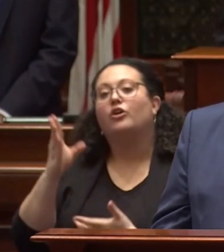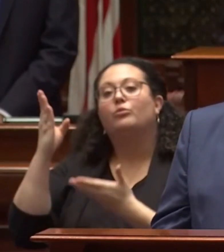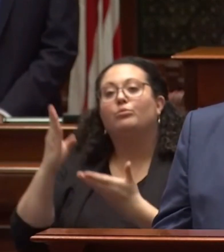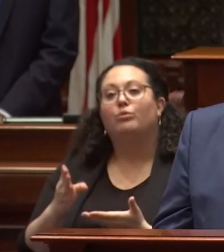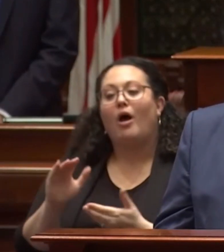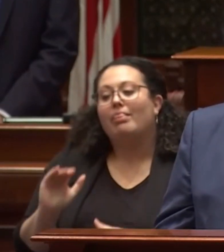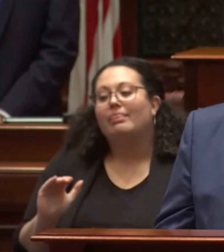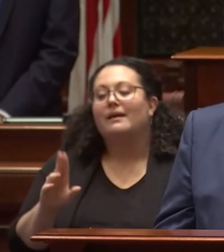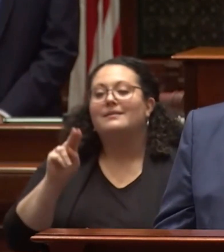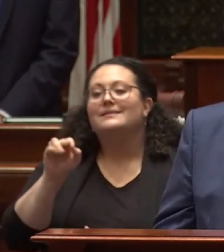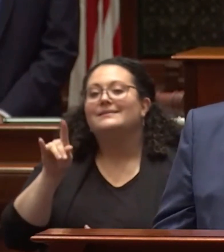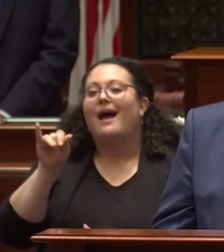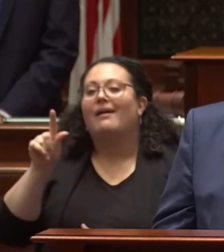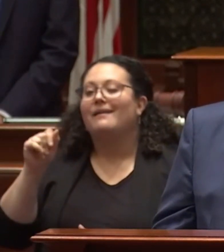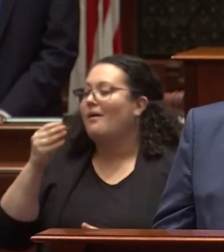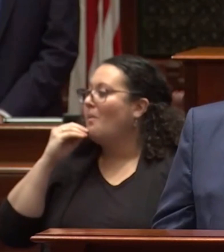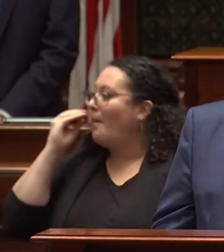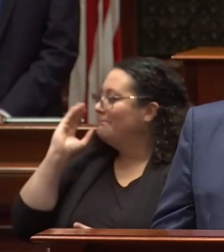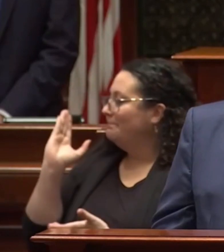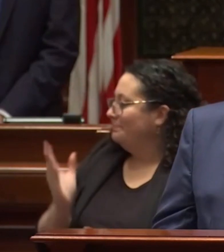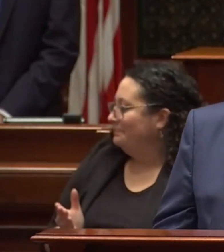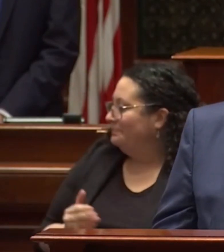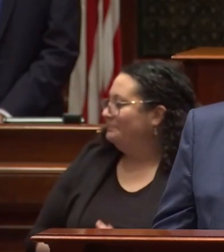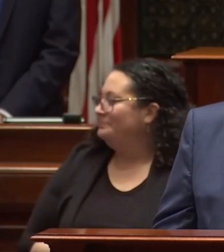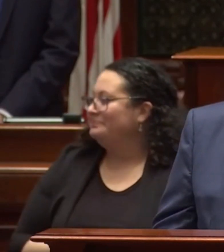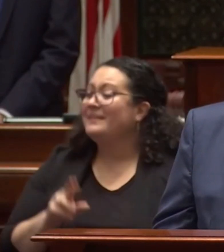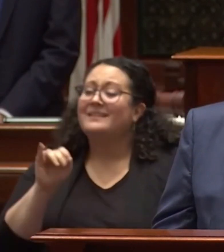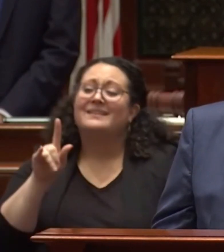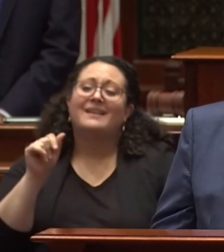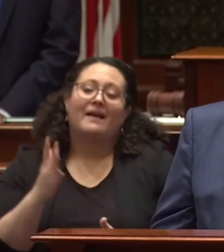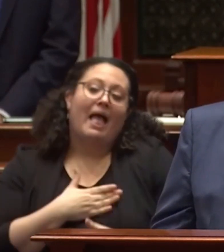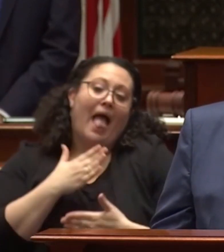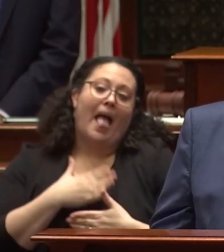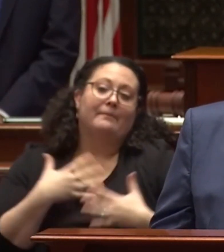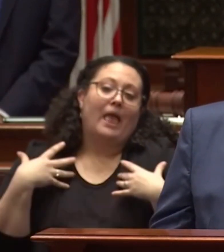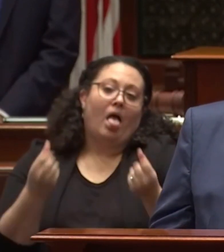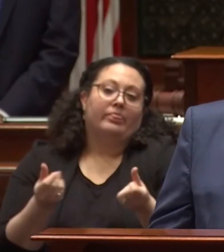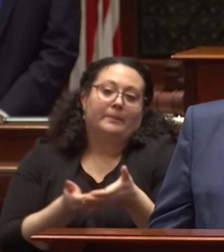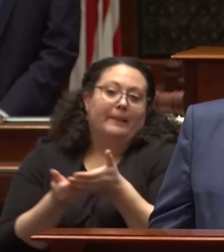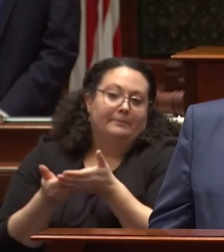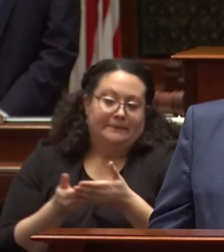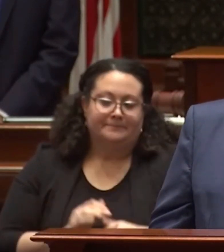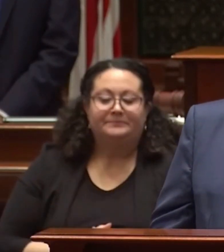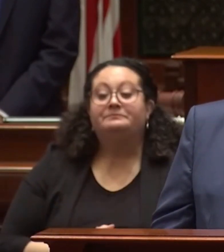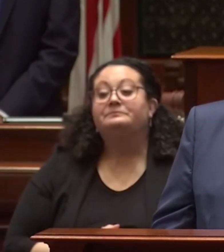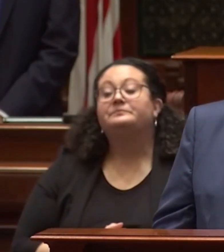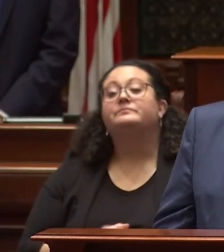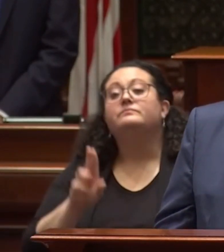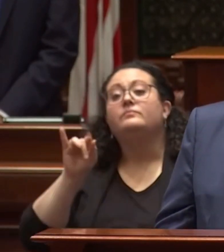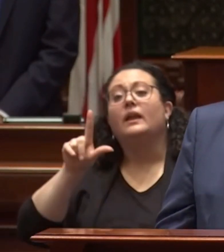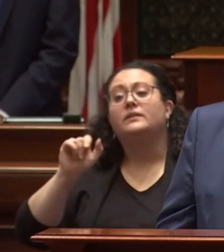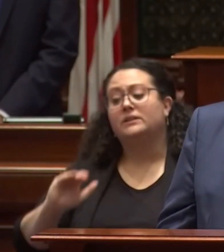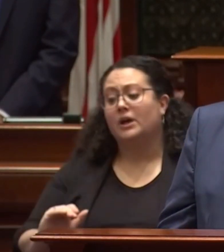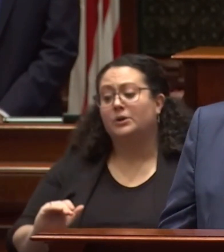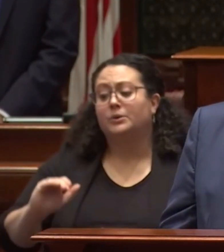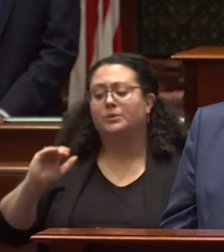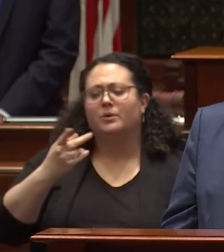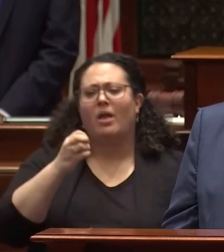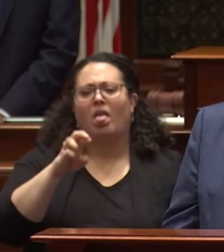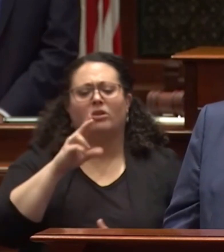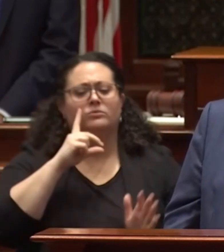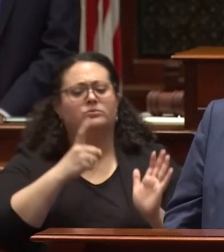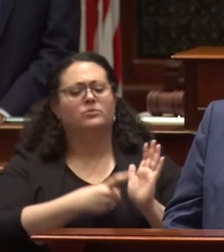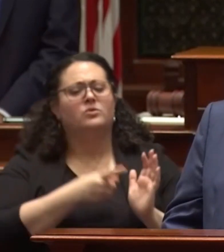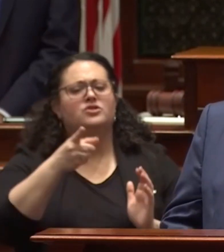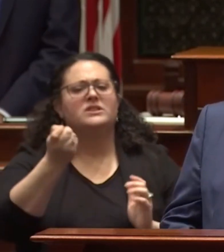little Natalia into this world, a healthy, happy little baby. But as Natalia grew, Heather noticed